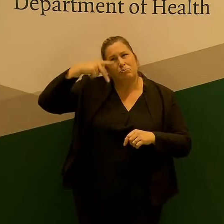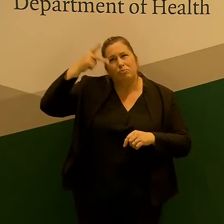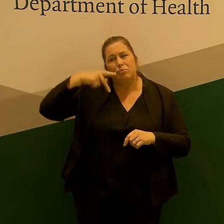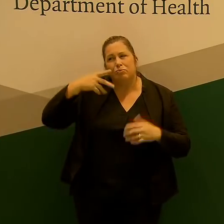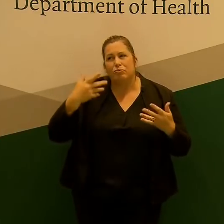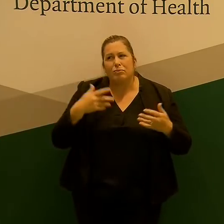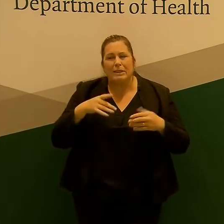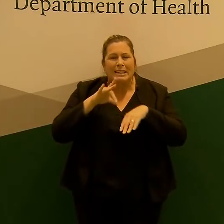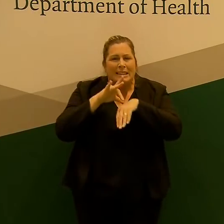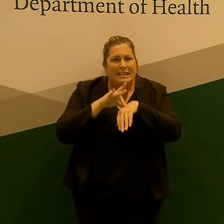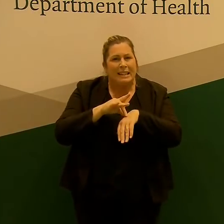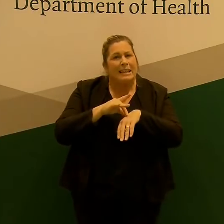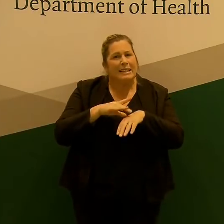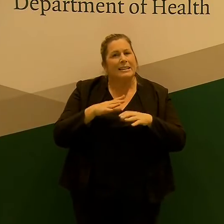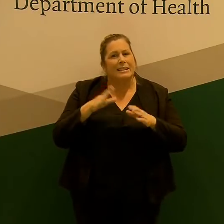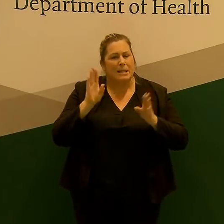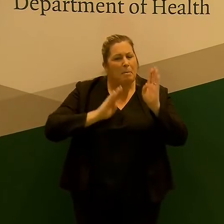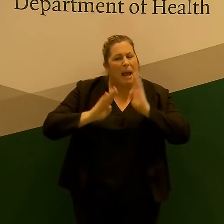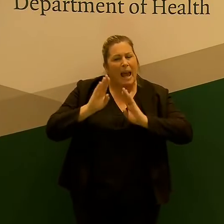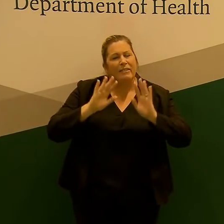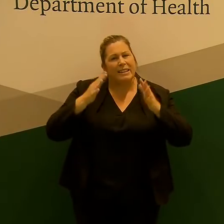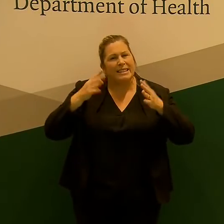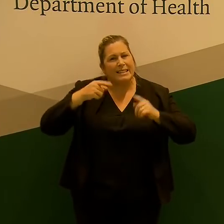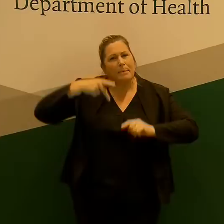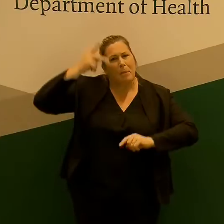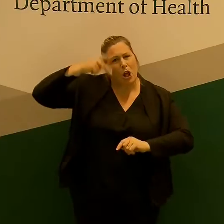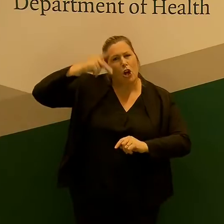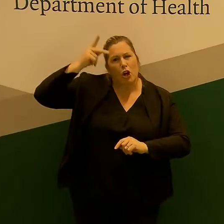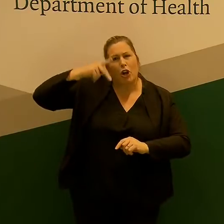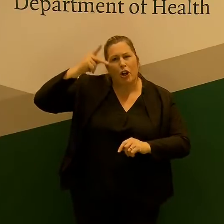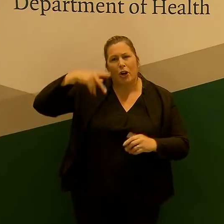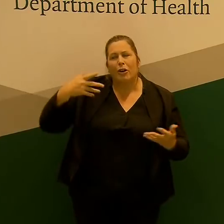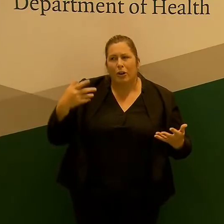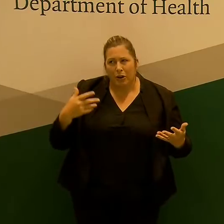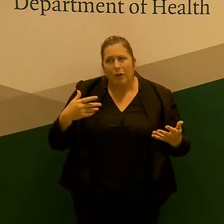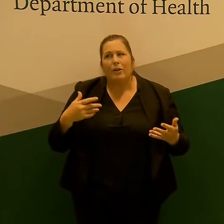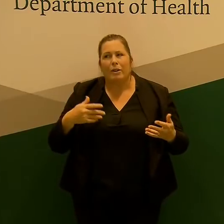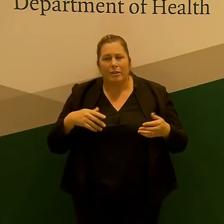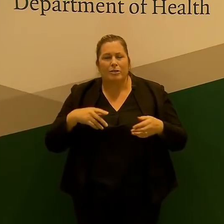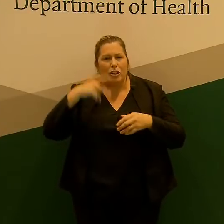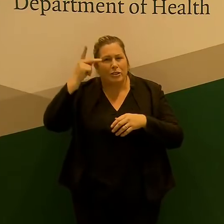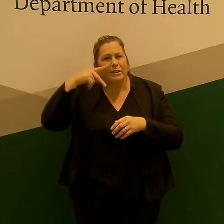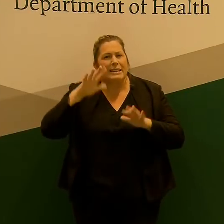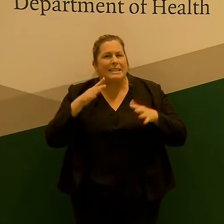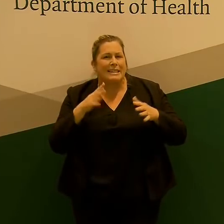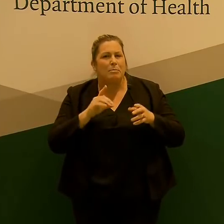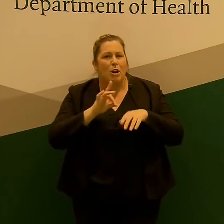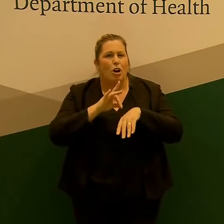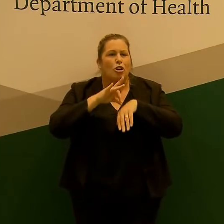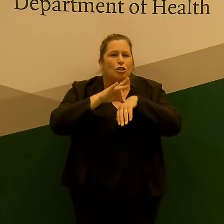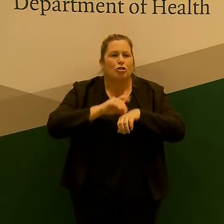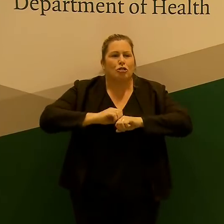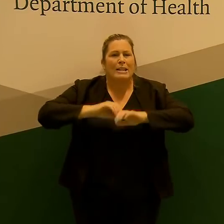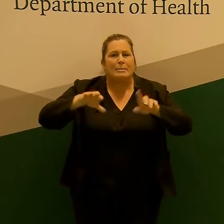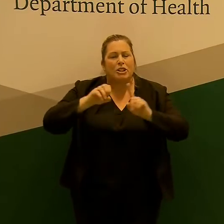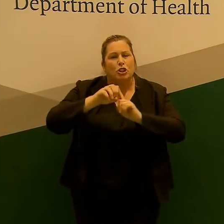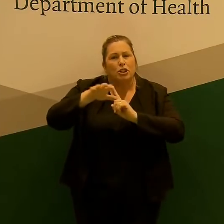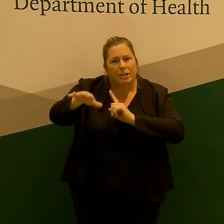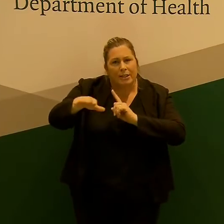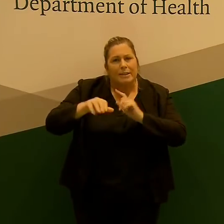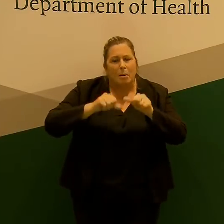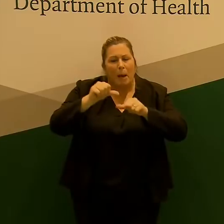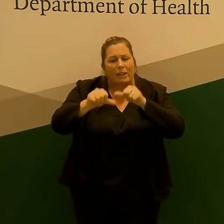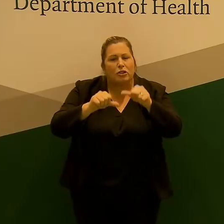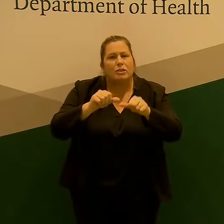the disease is broadly behaving in similar ways and has broadly similar transmission patterns. We have